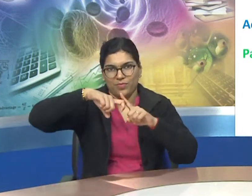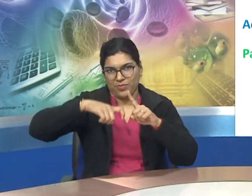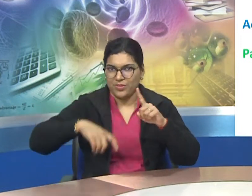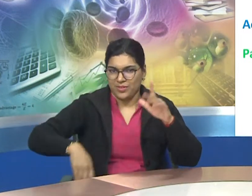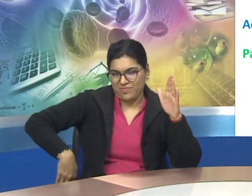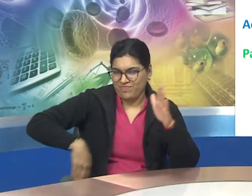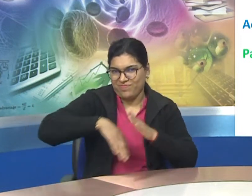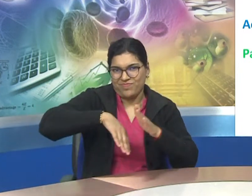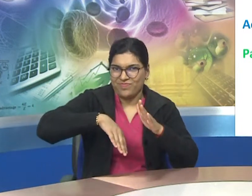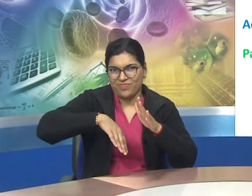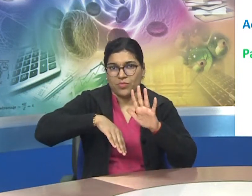ball.